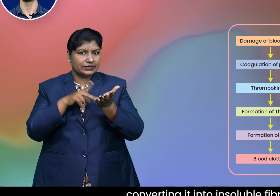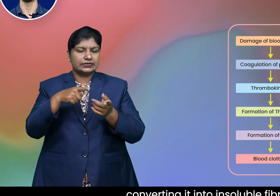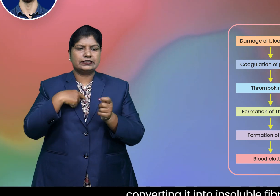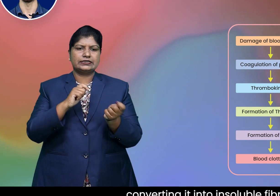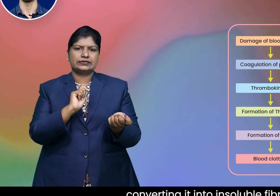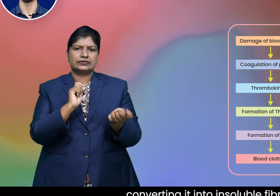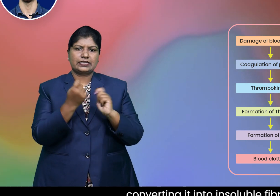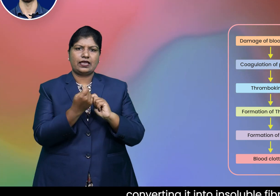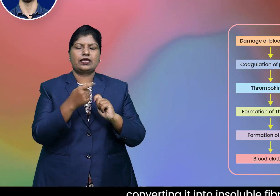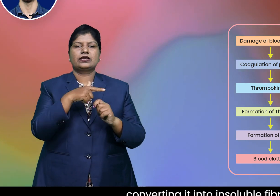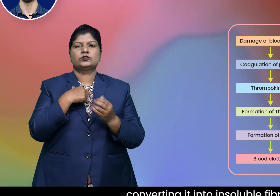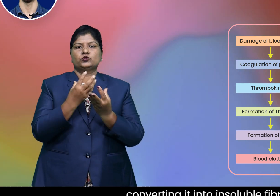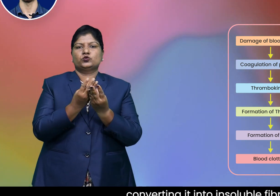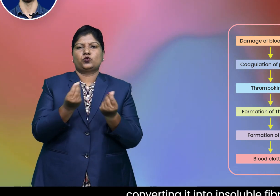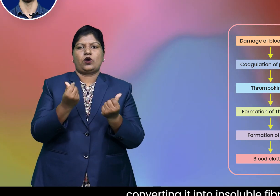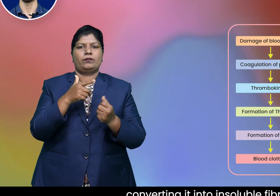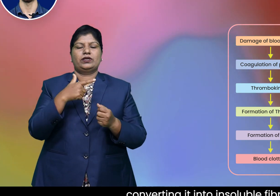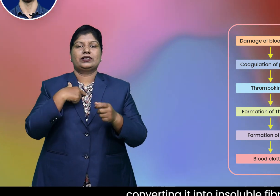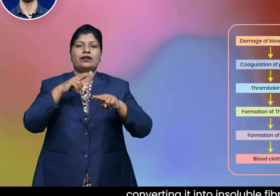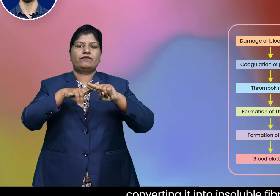fibrin.